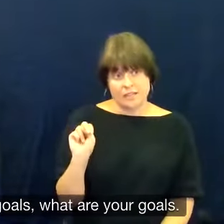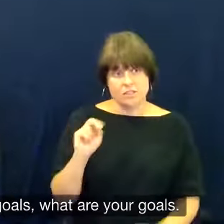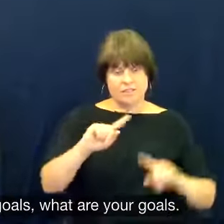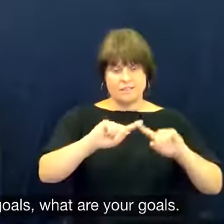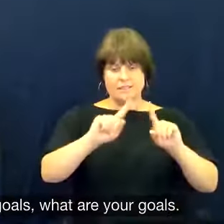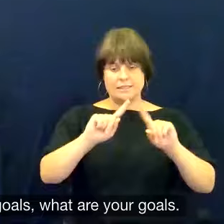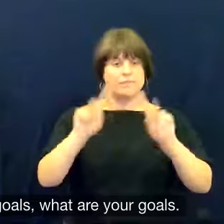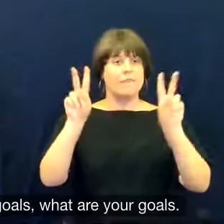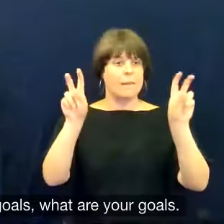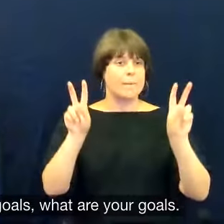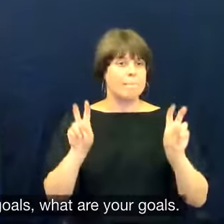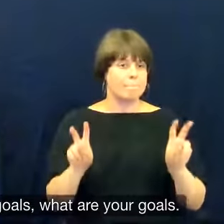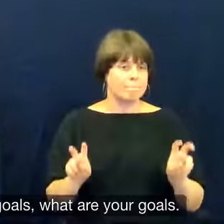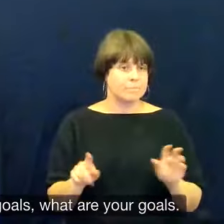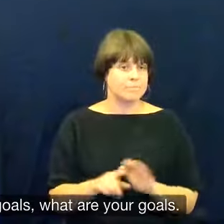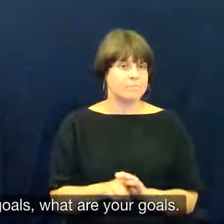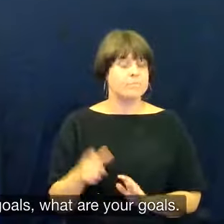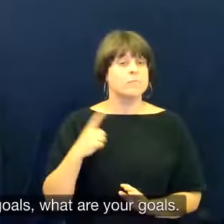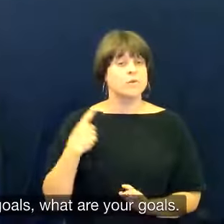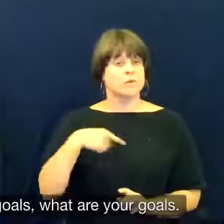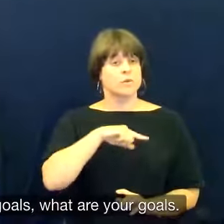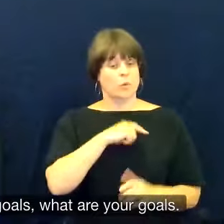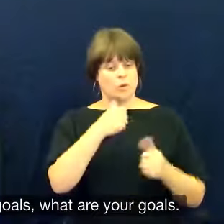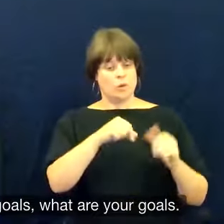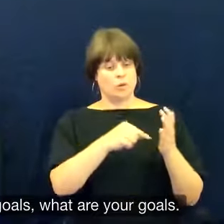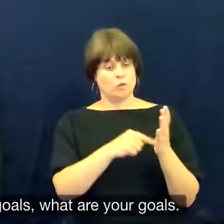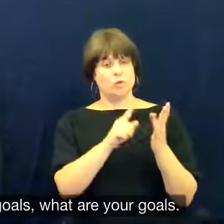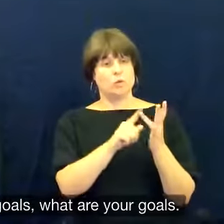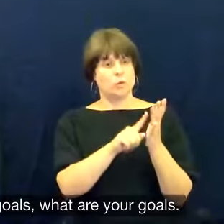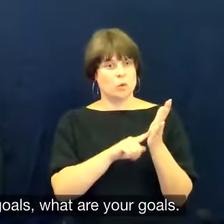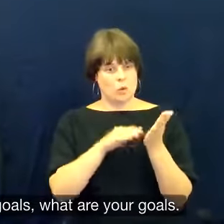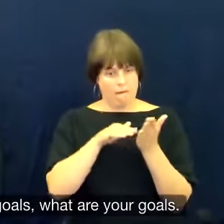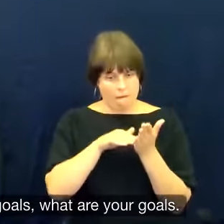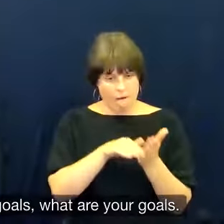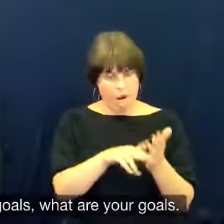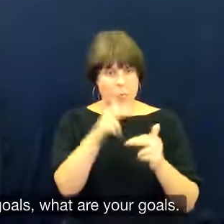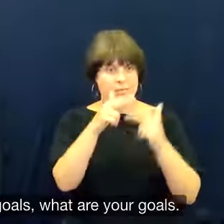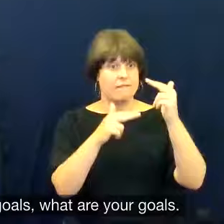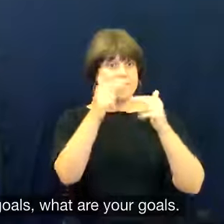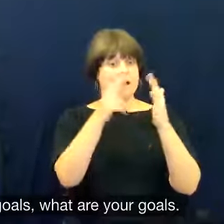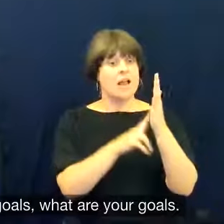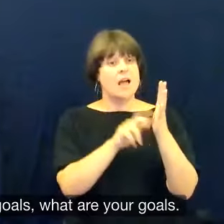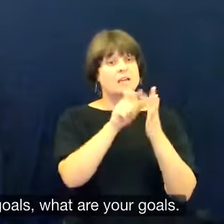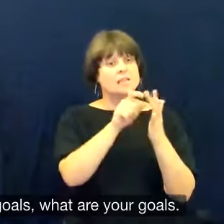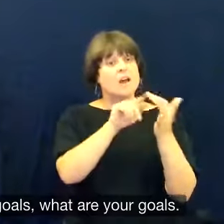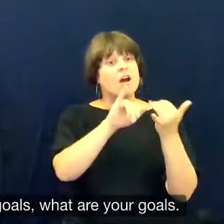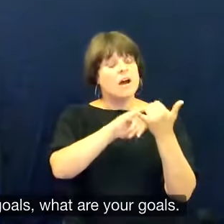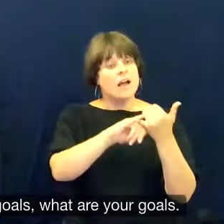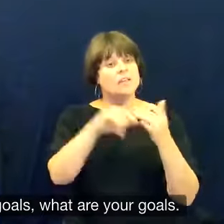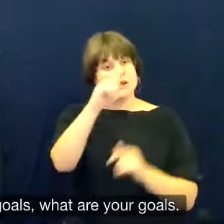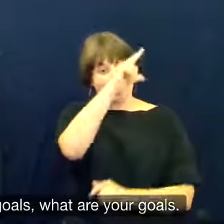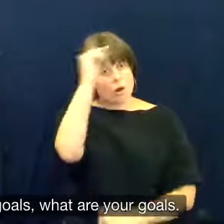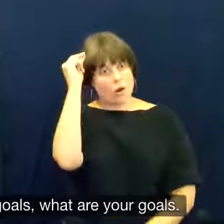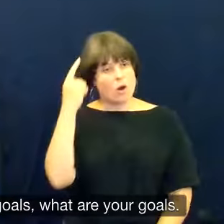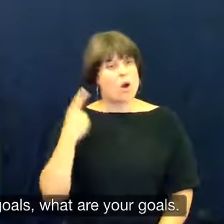different themes, because we used a tool for helping people develop their NDIS goals, because it covers many